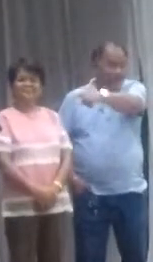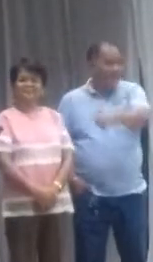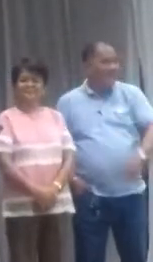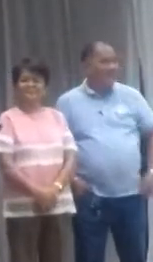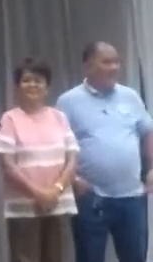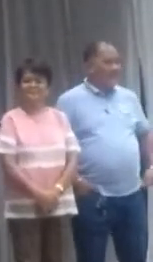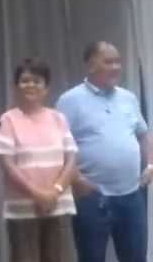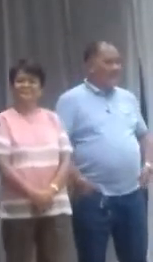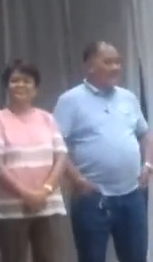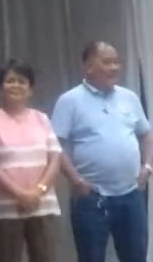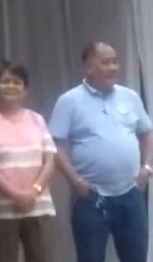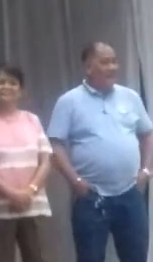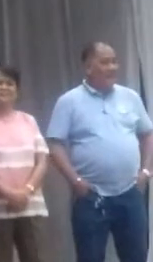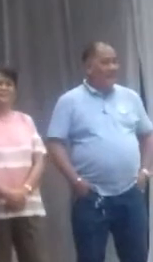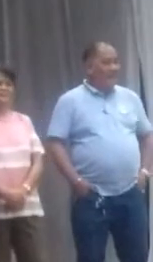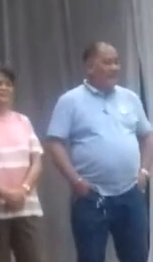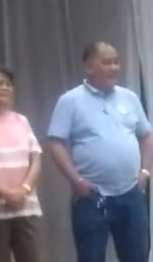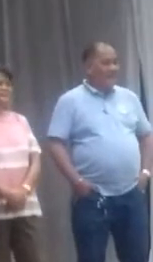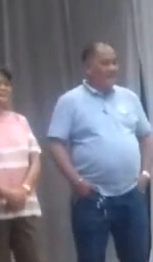Bless you.